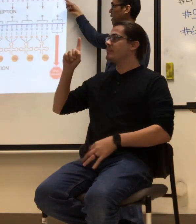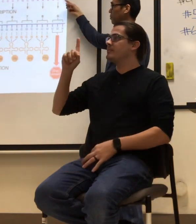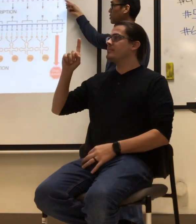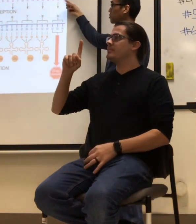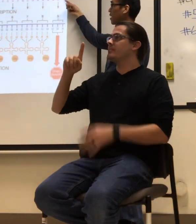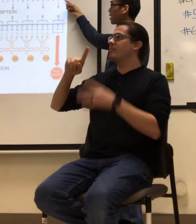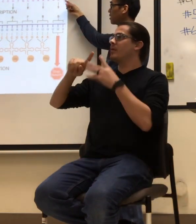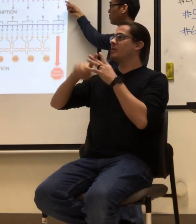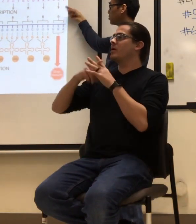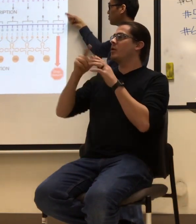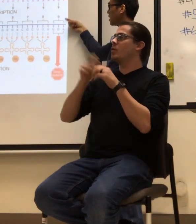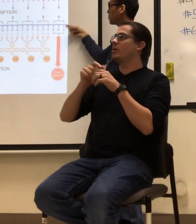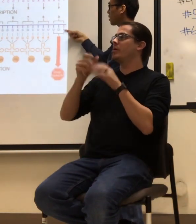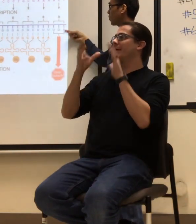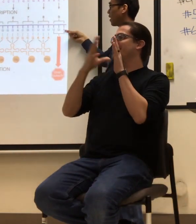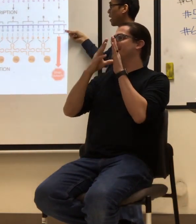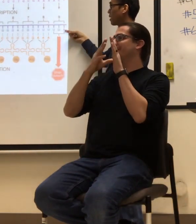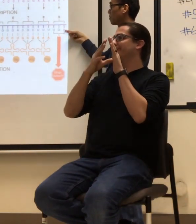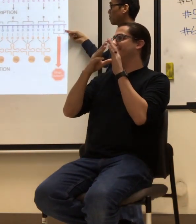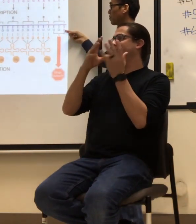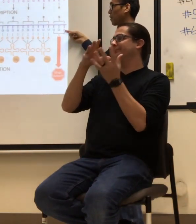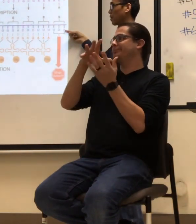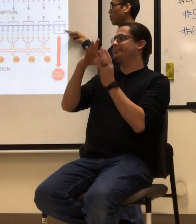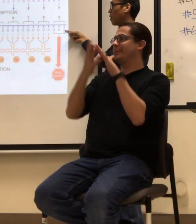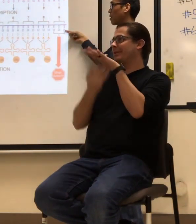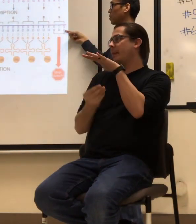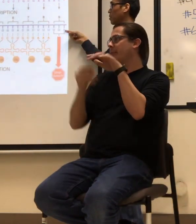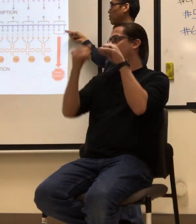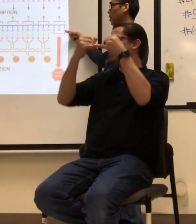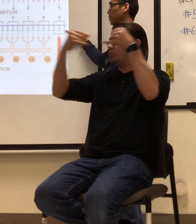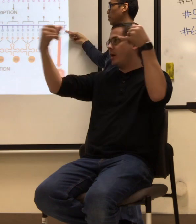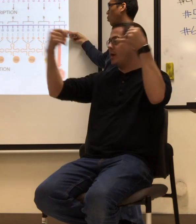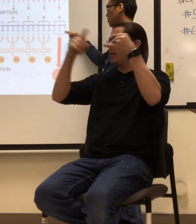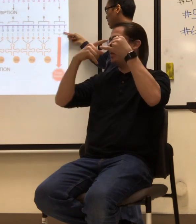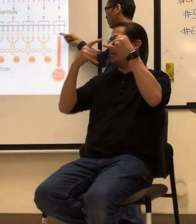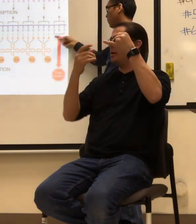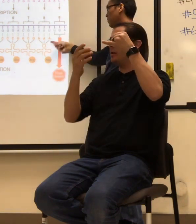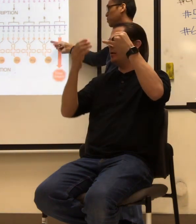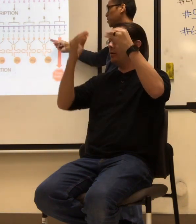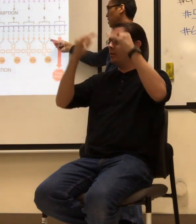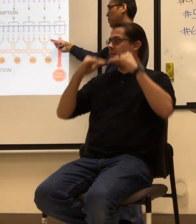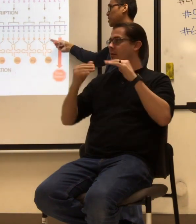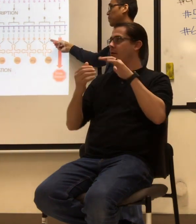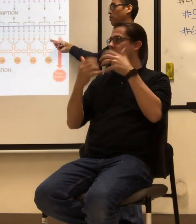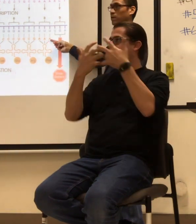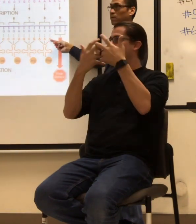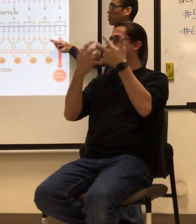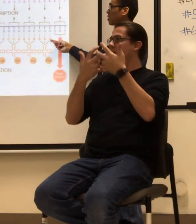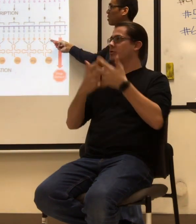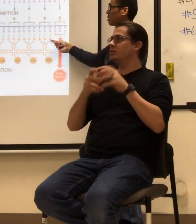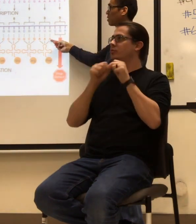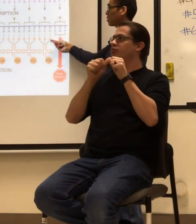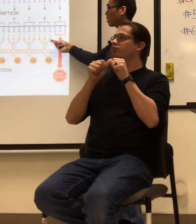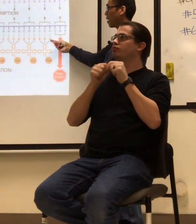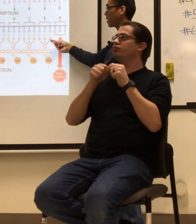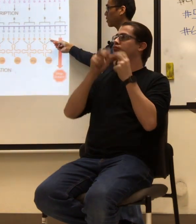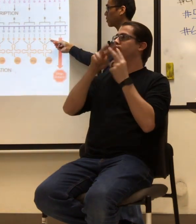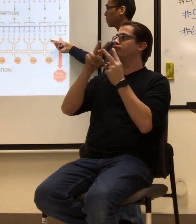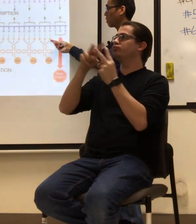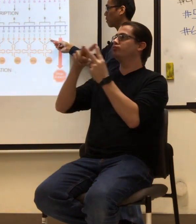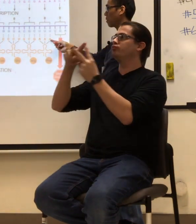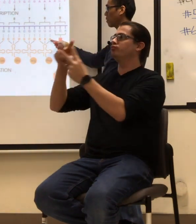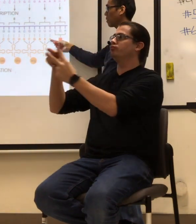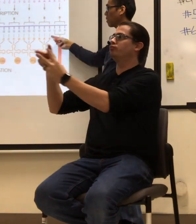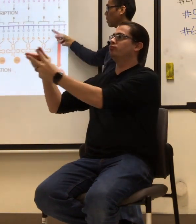you start with the template strand, and then you just base pair with that codon, and then you go one step further. You just keep base pairing. All right,